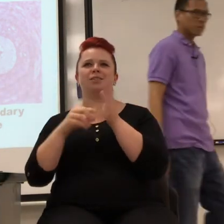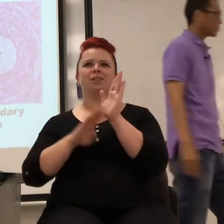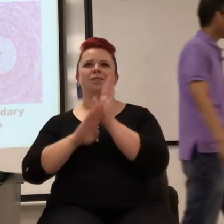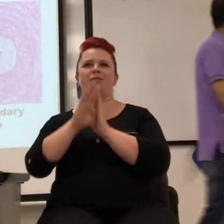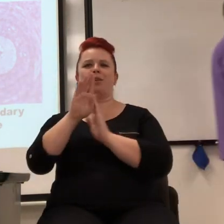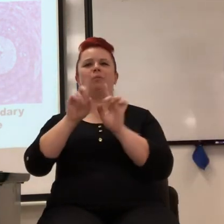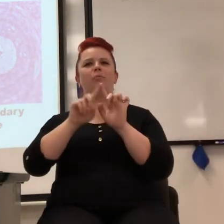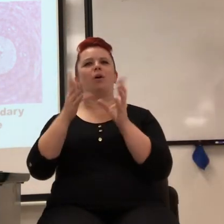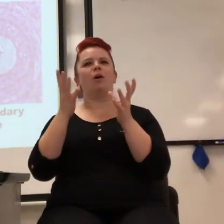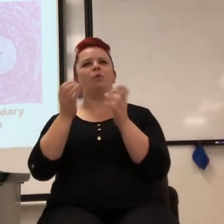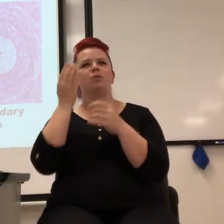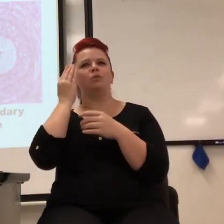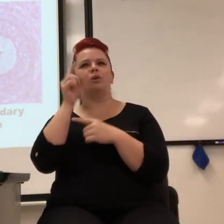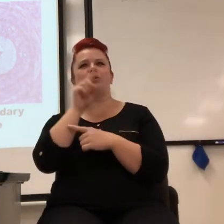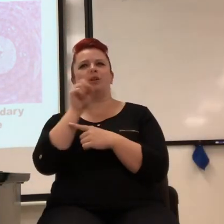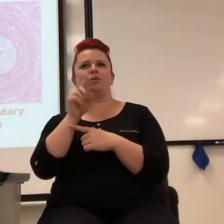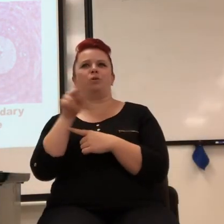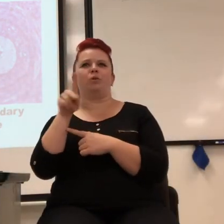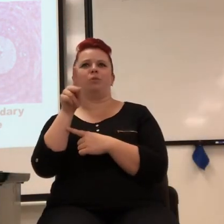is noticeable.